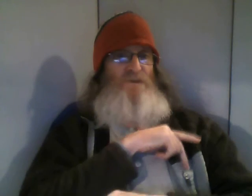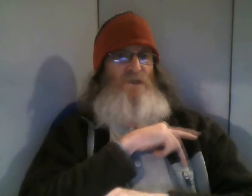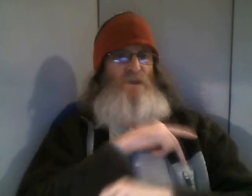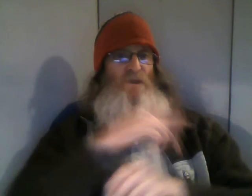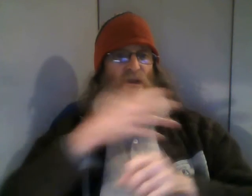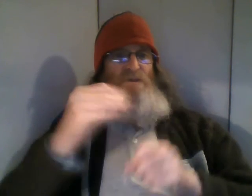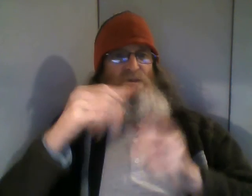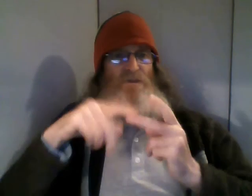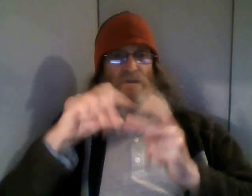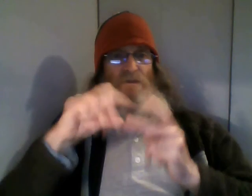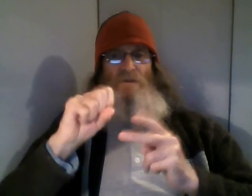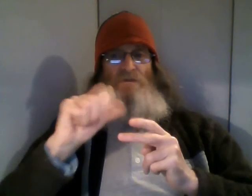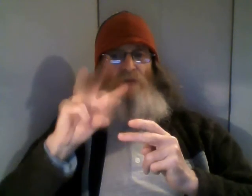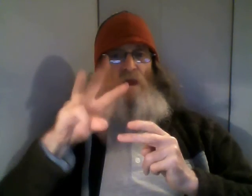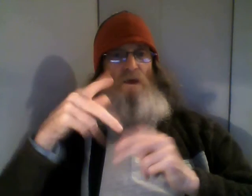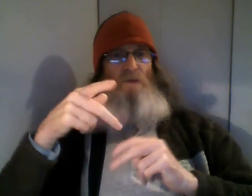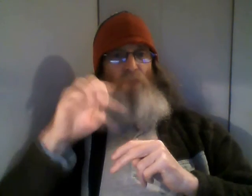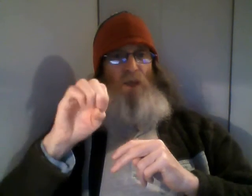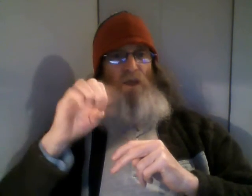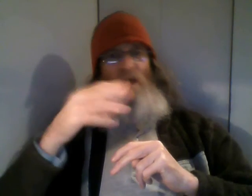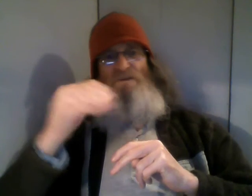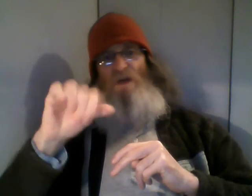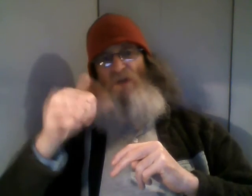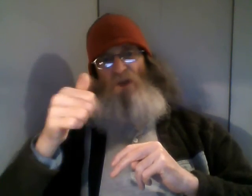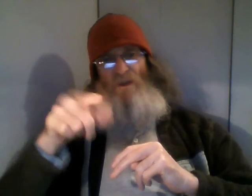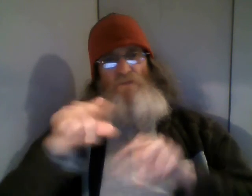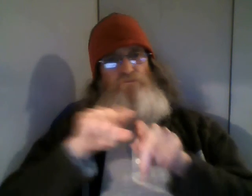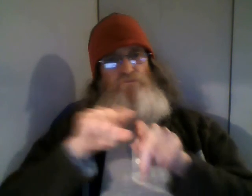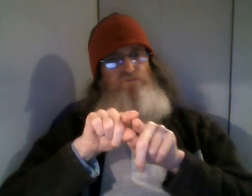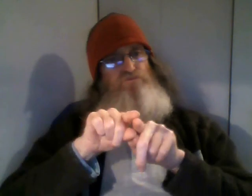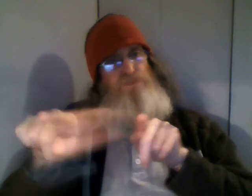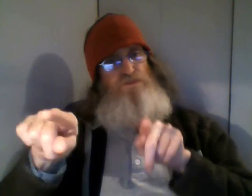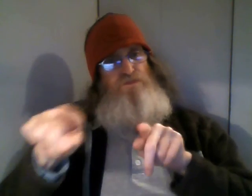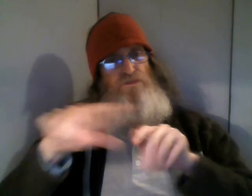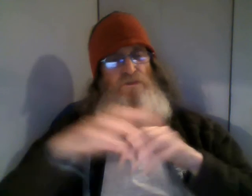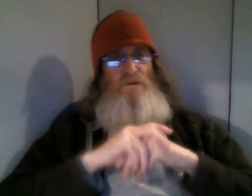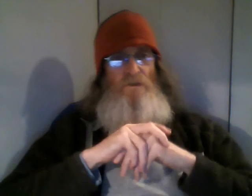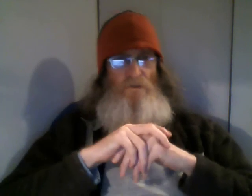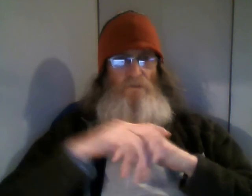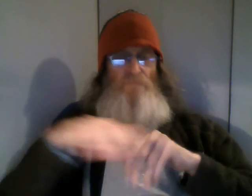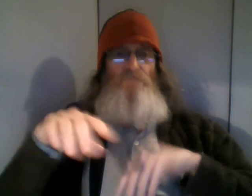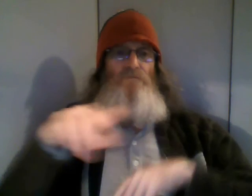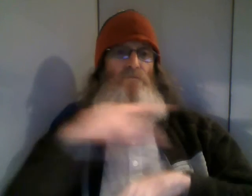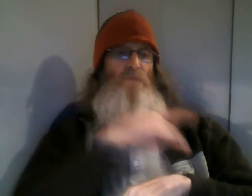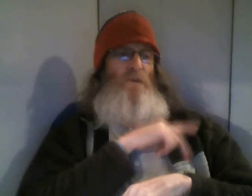The following program deals with mature subject matter. Viewer discretion is advised.